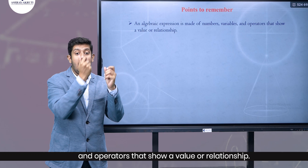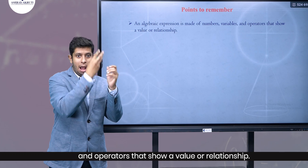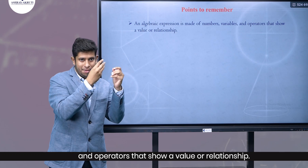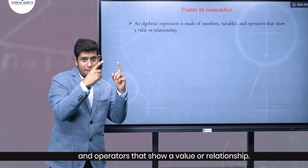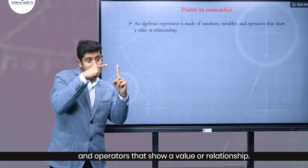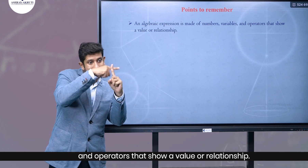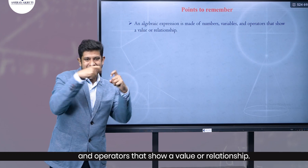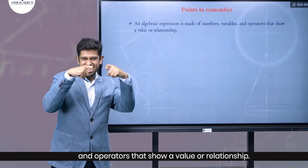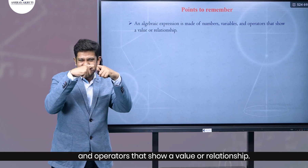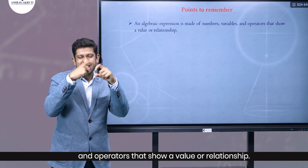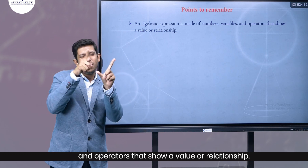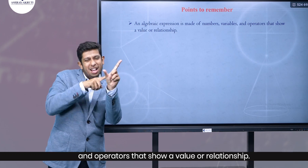show a value or relationship.